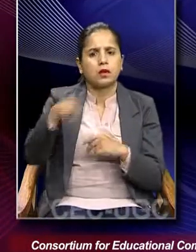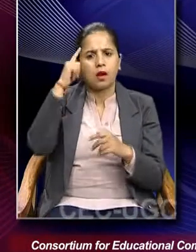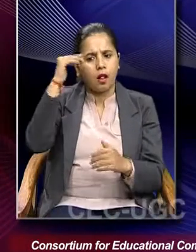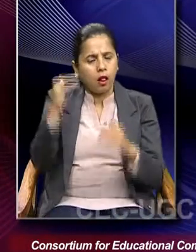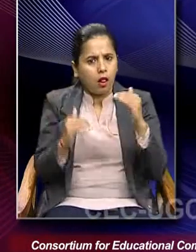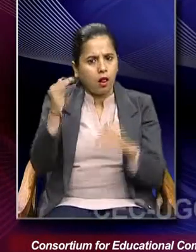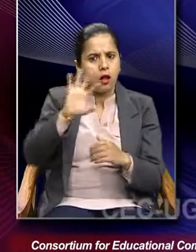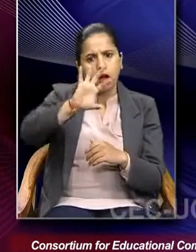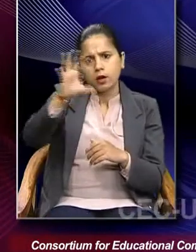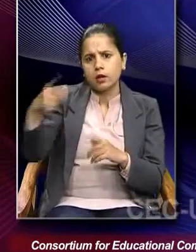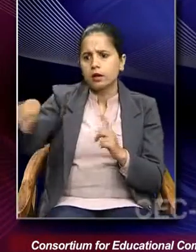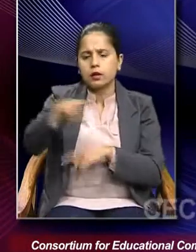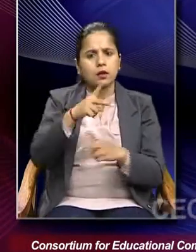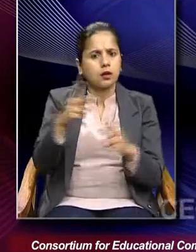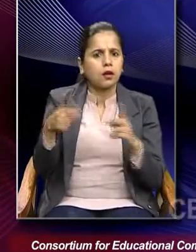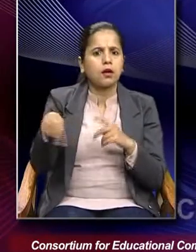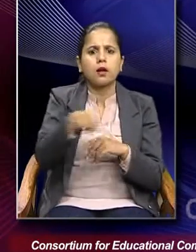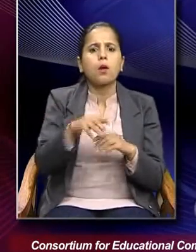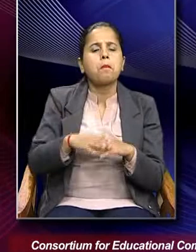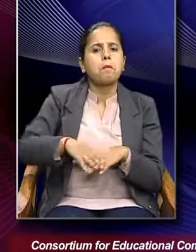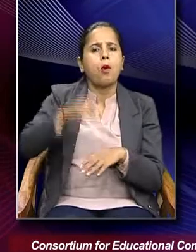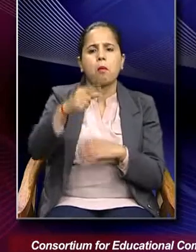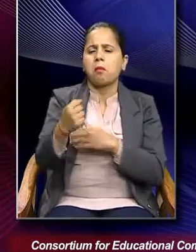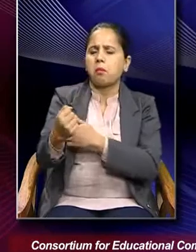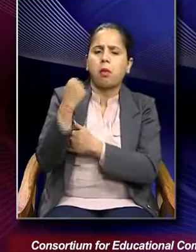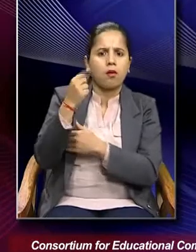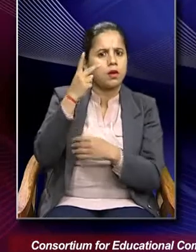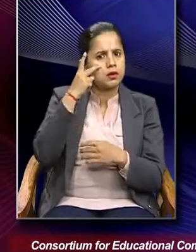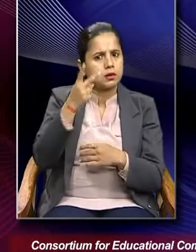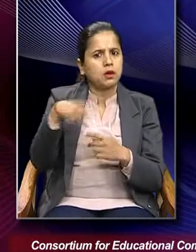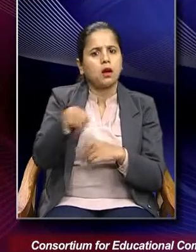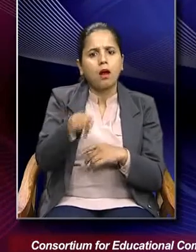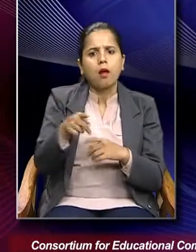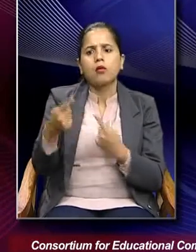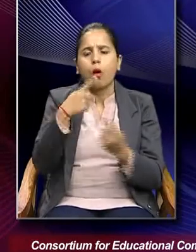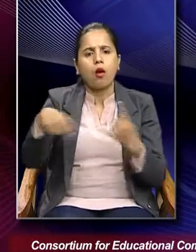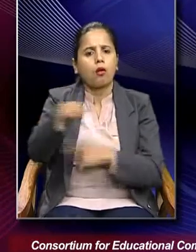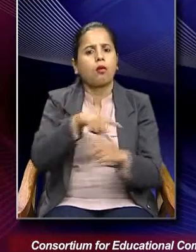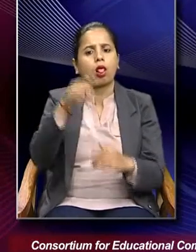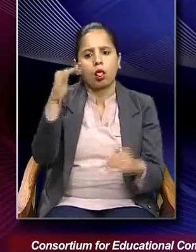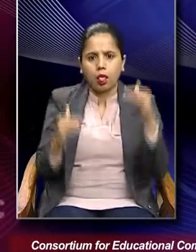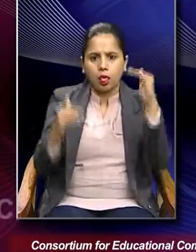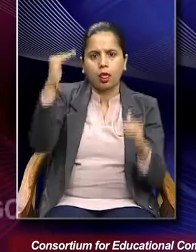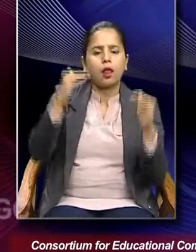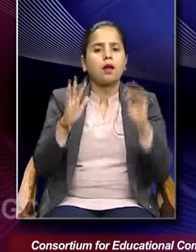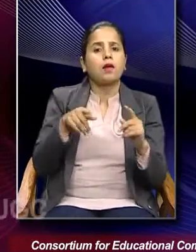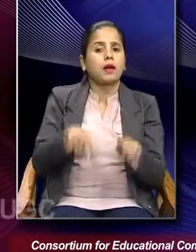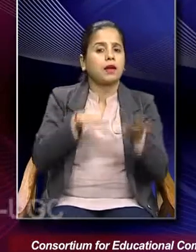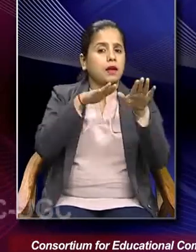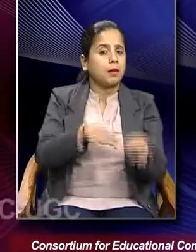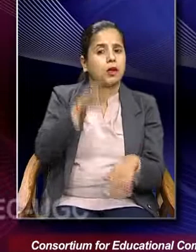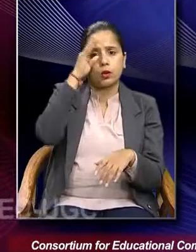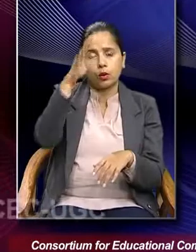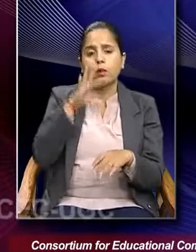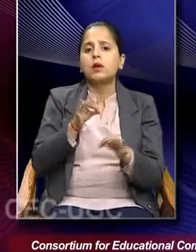among nations is an intrinsic part of those interactions. So dependency theory here try